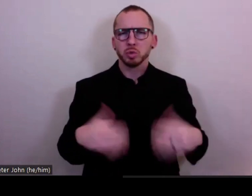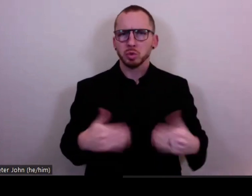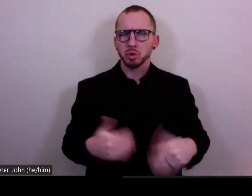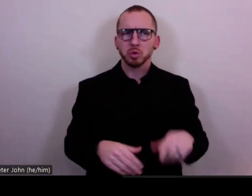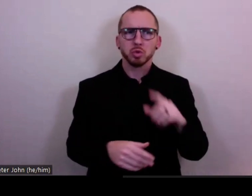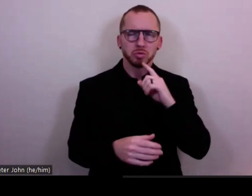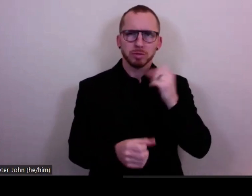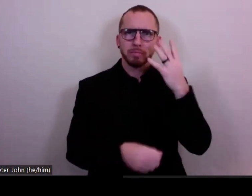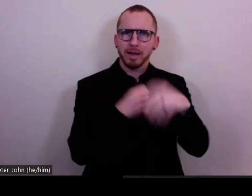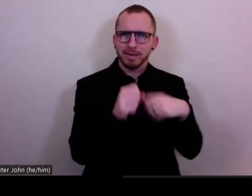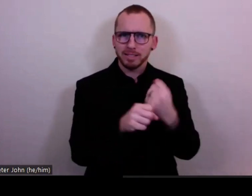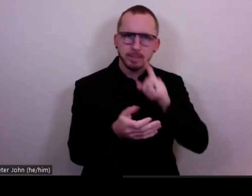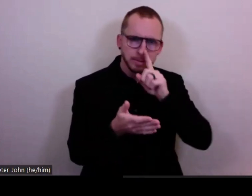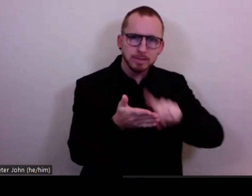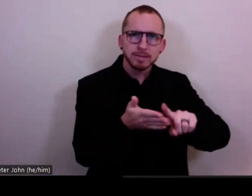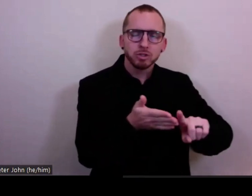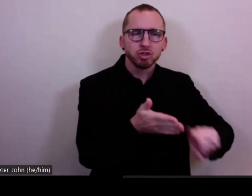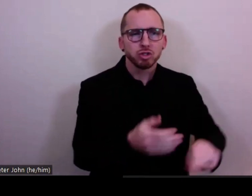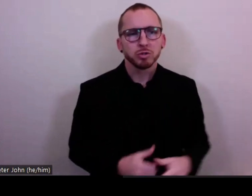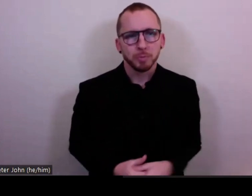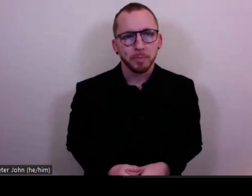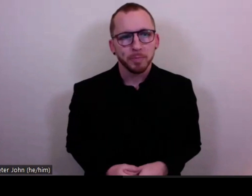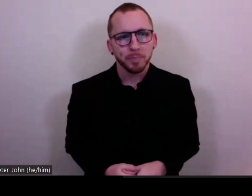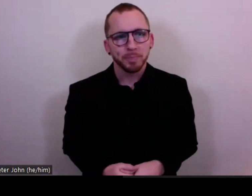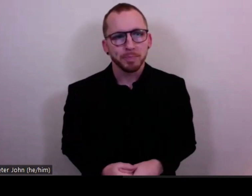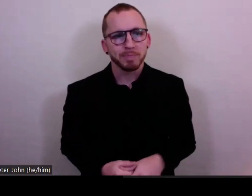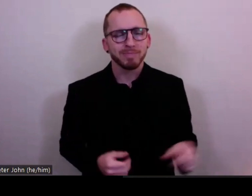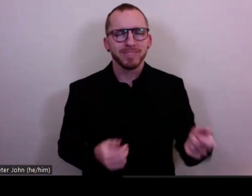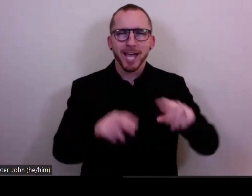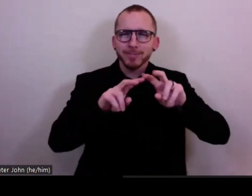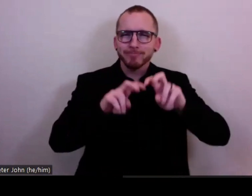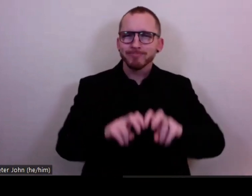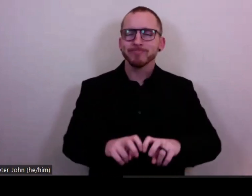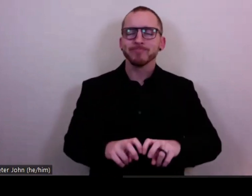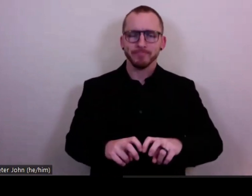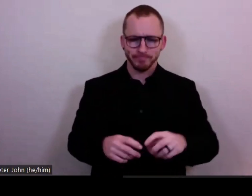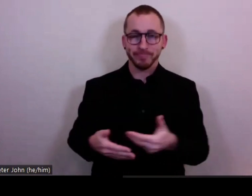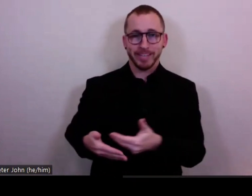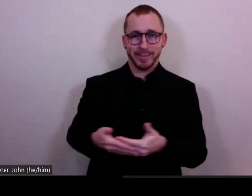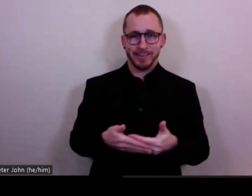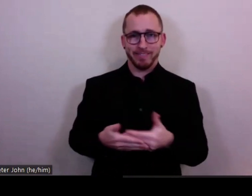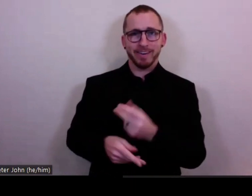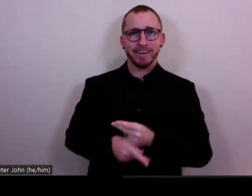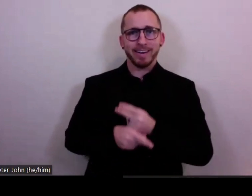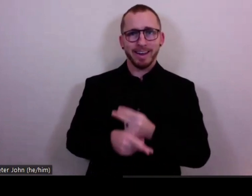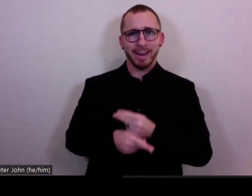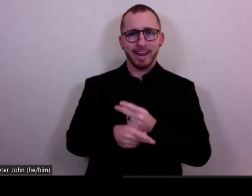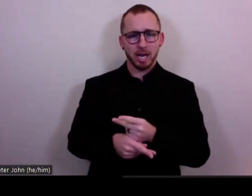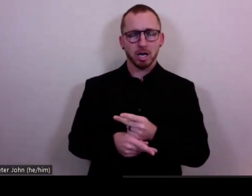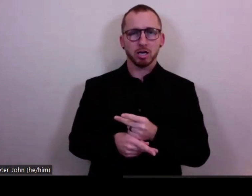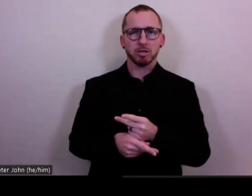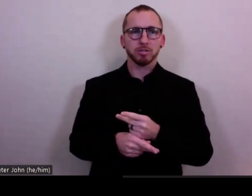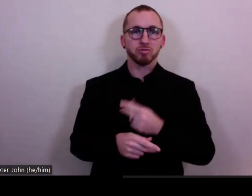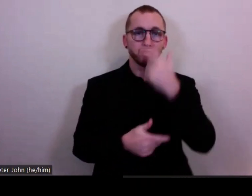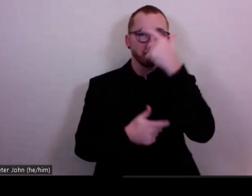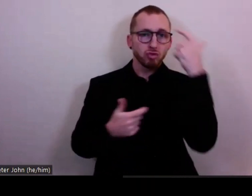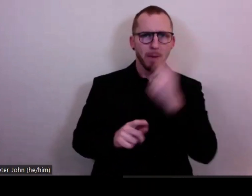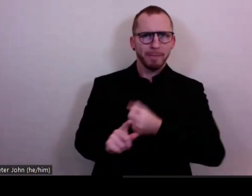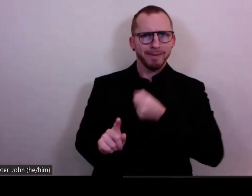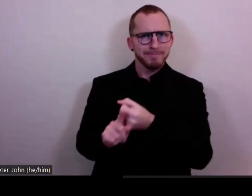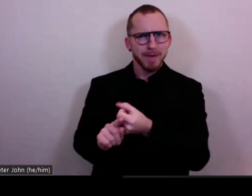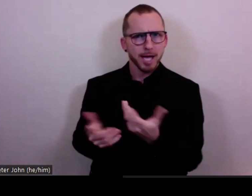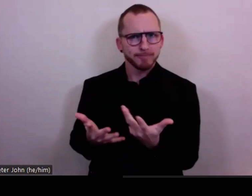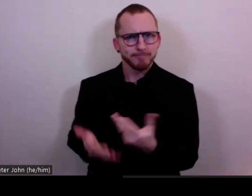health, as well as the impact on infant care and infant affect. So